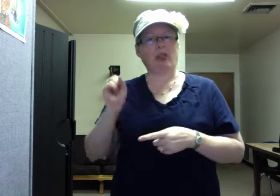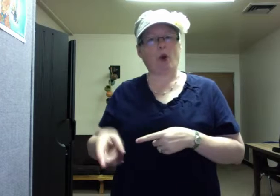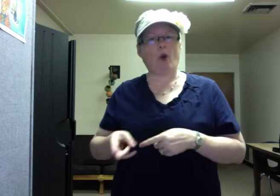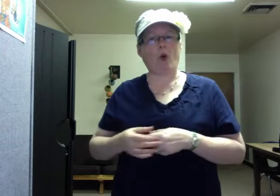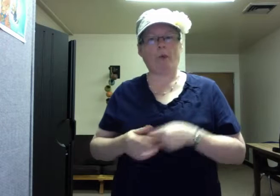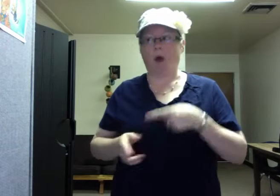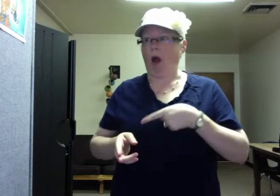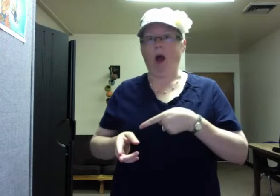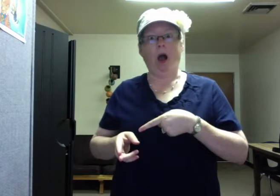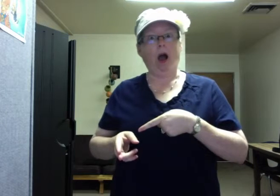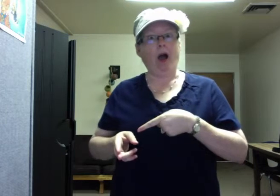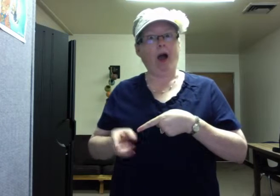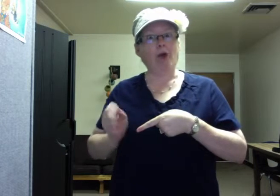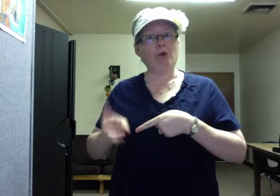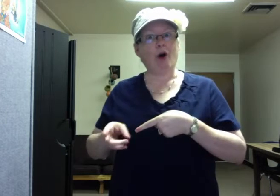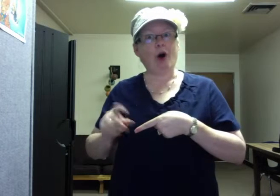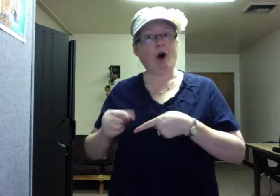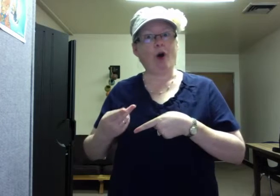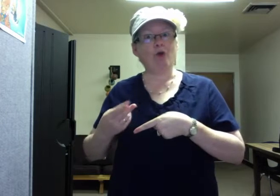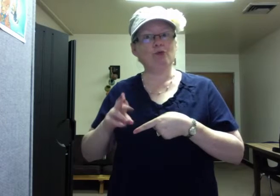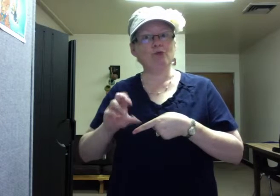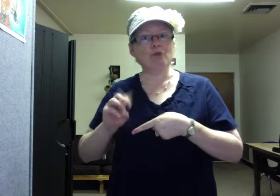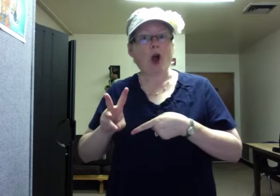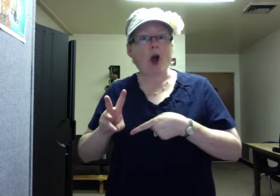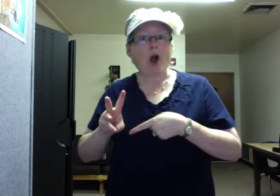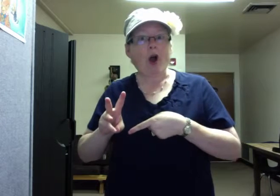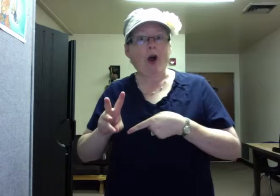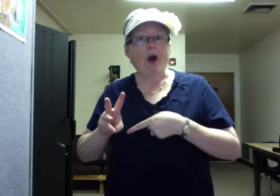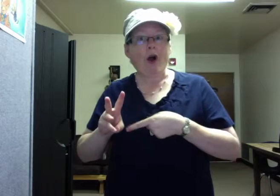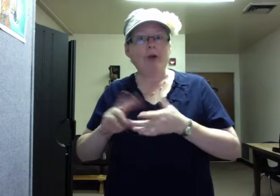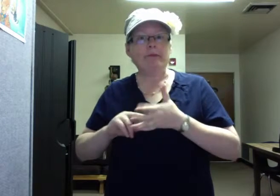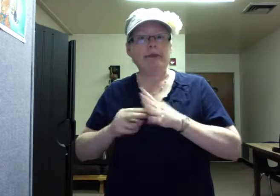action. I'm just going to underline that verb, throw. She threw them out.